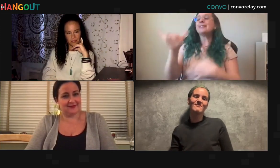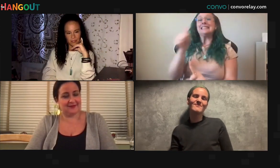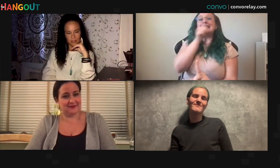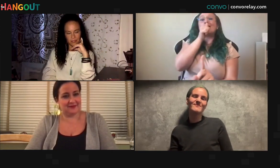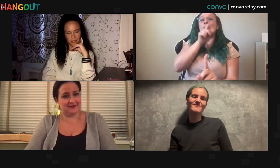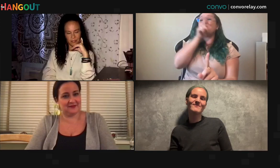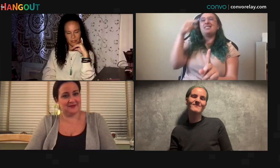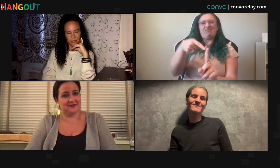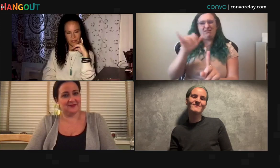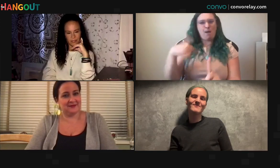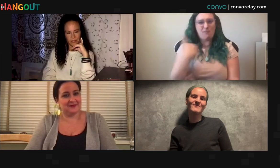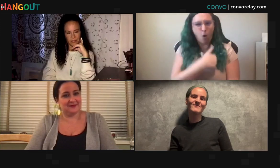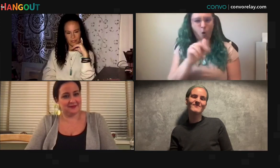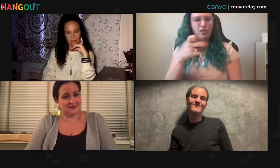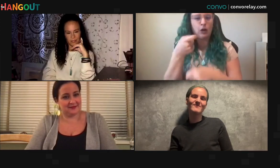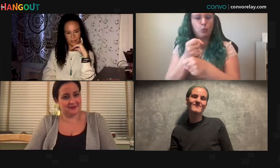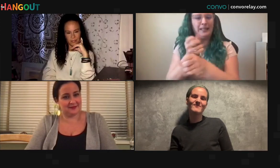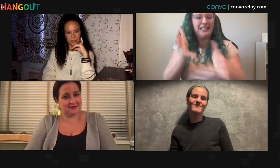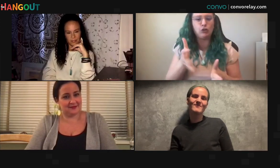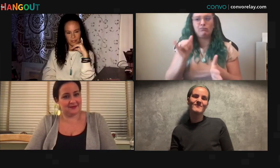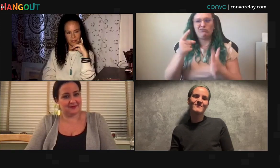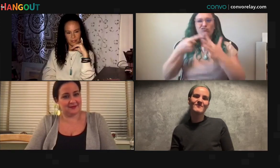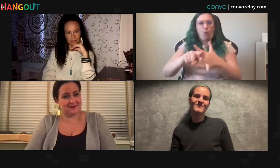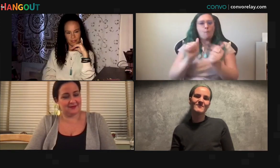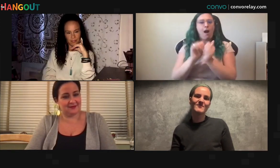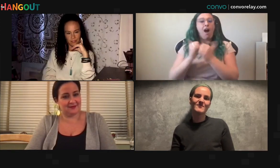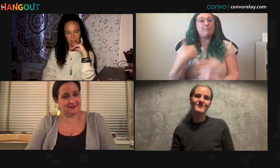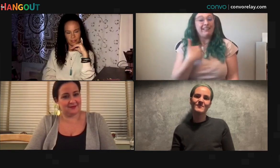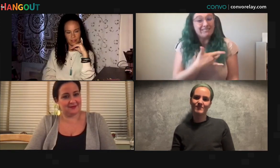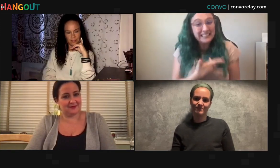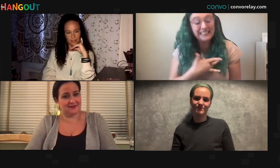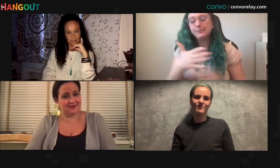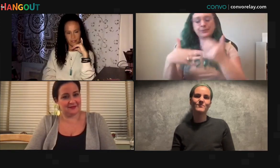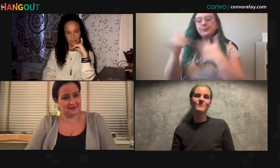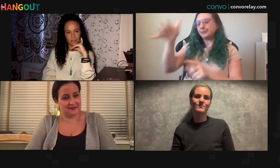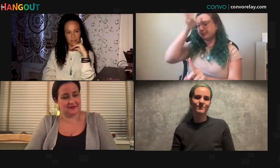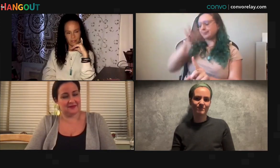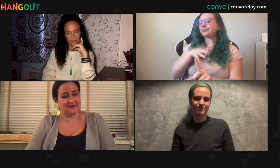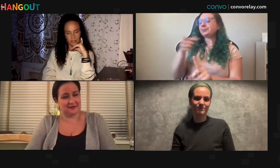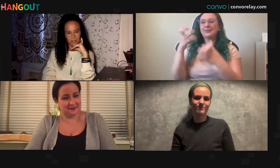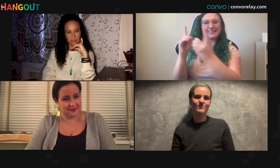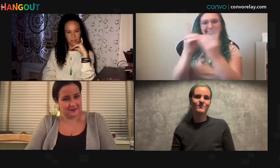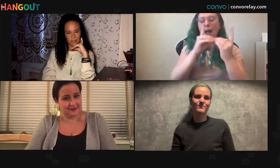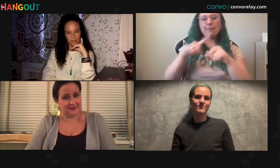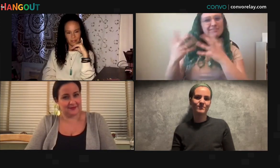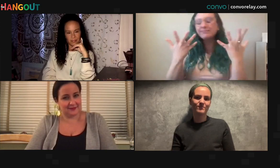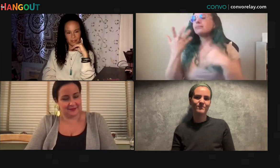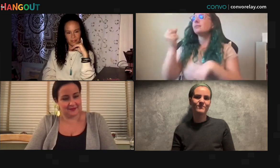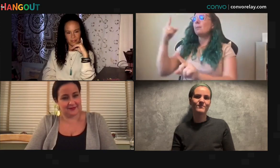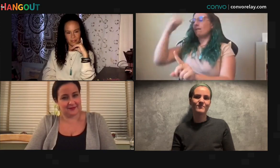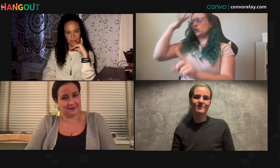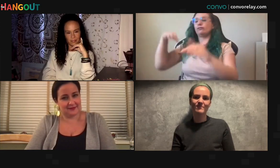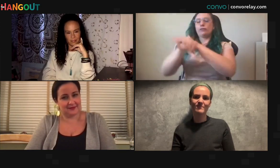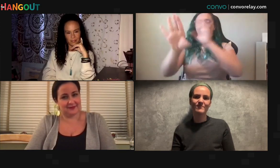that Hmm. secret and they didn't share it. And now we're really seeing the secret being shared. But it started with how you